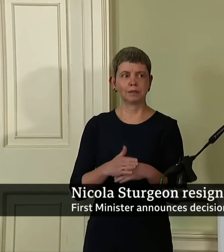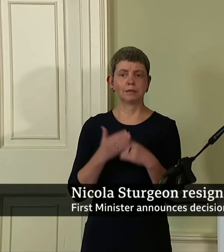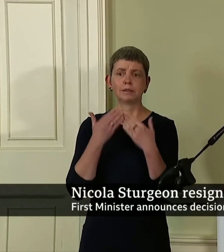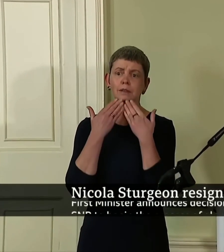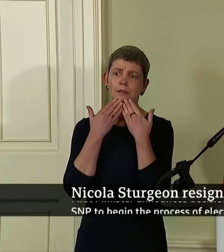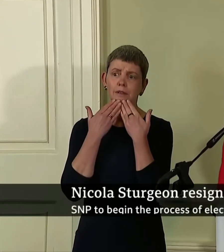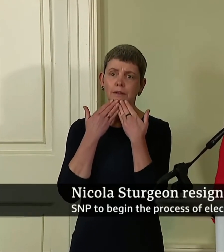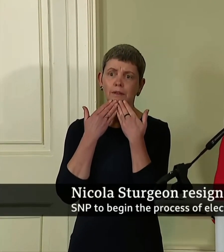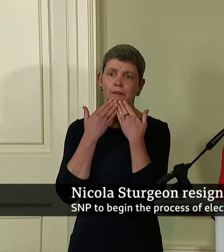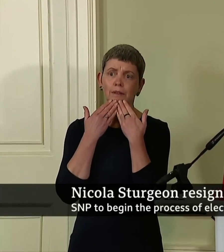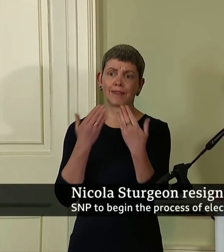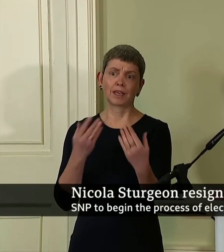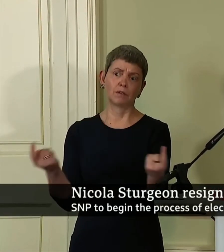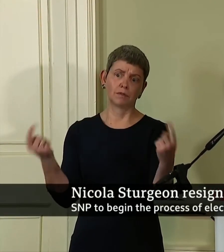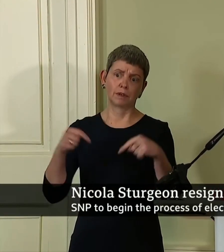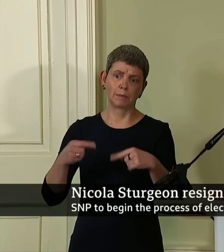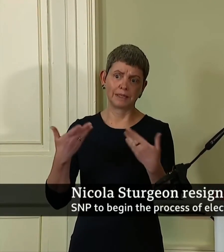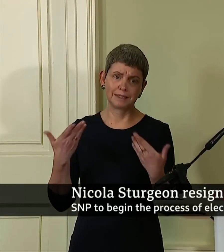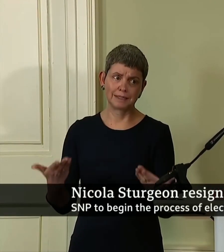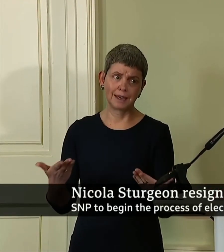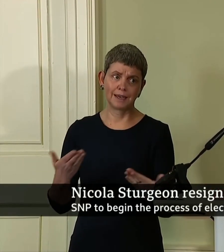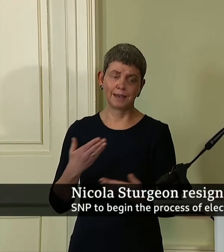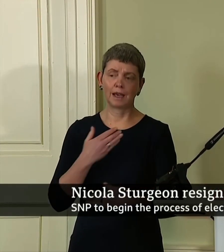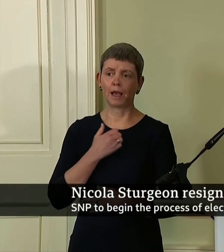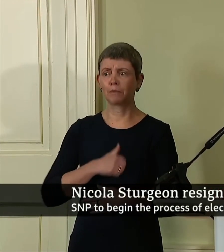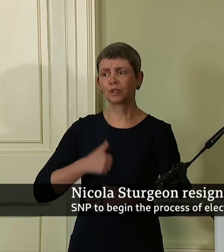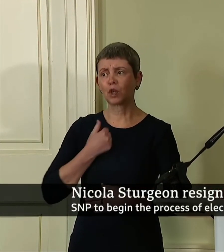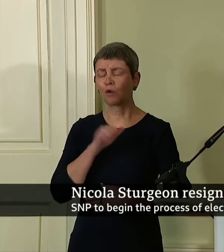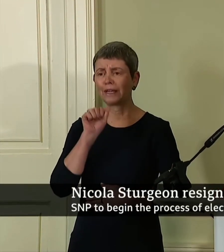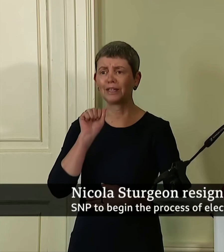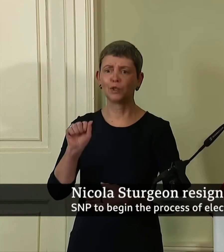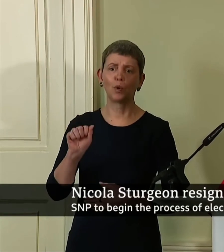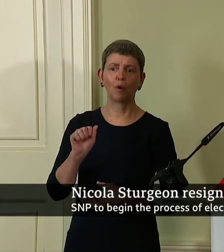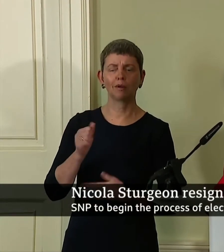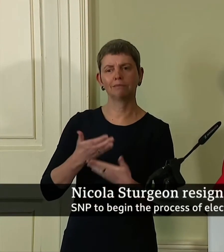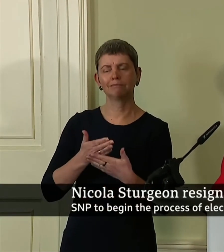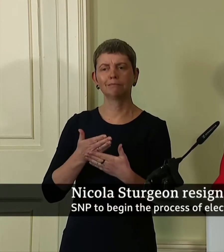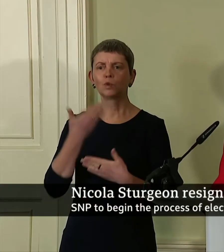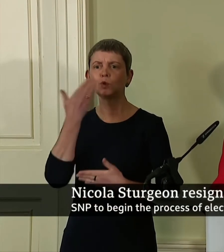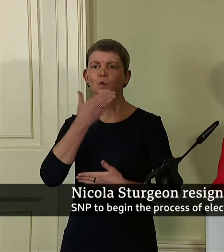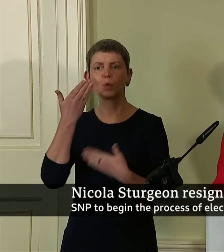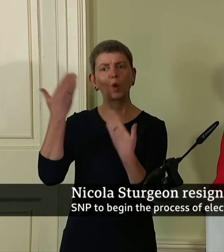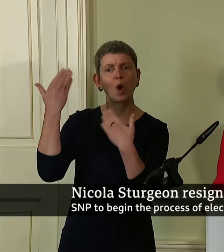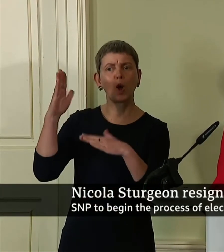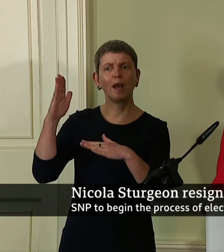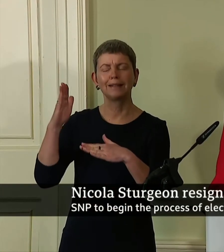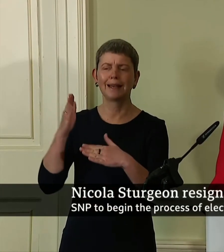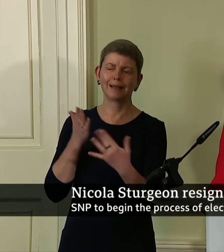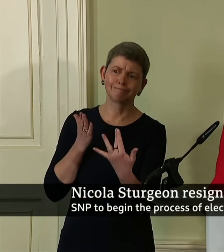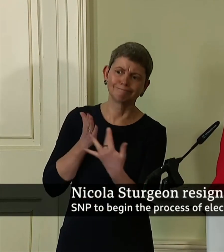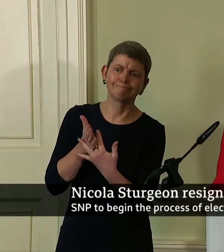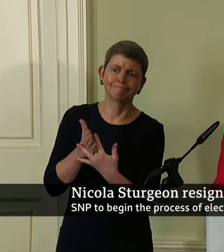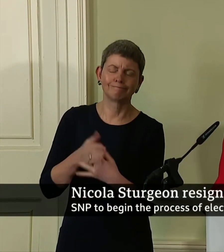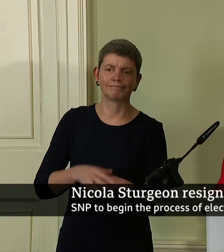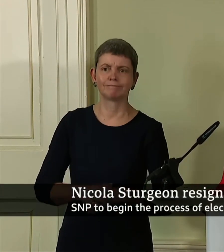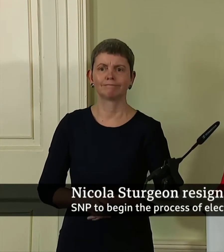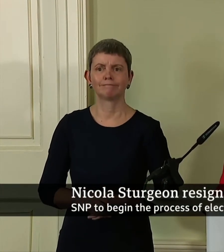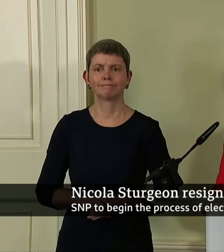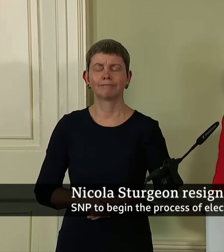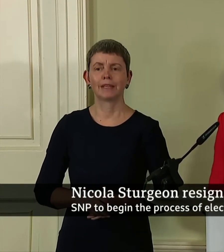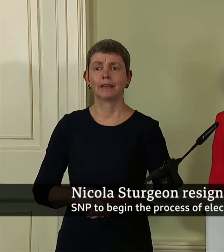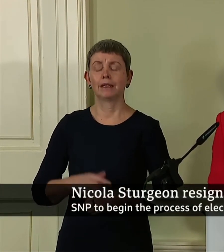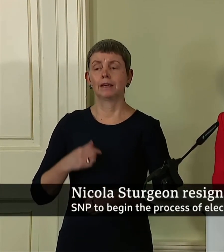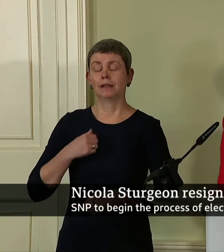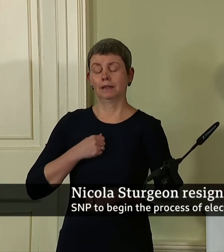and insisted her decision wasn't prompted by short-term pressures. Ms Sturgeon has faced criticism recently for supporting reforms to